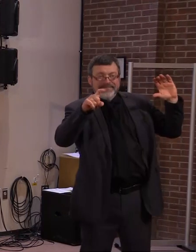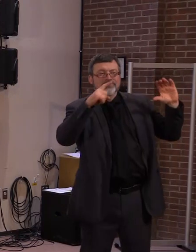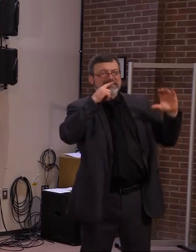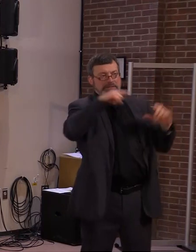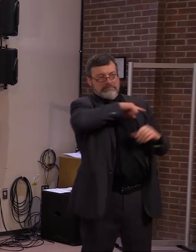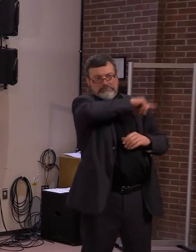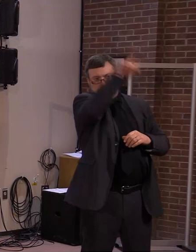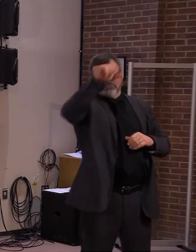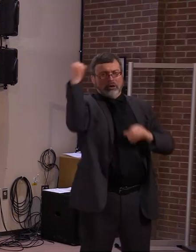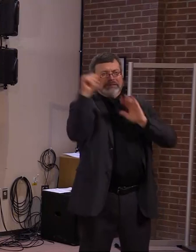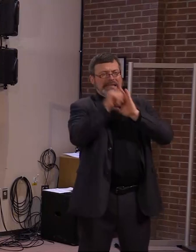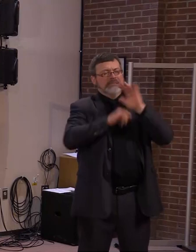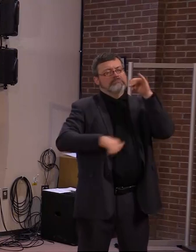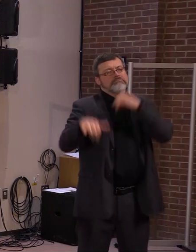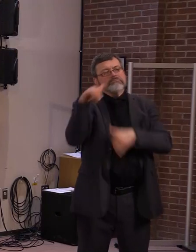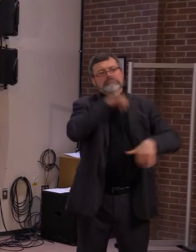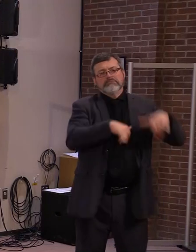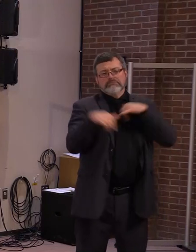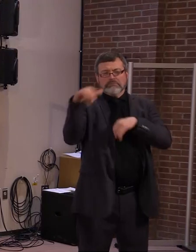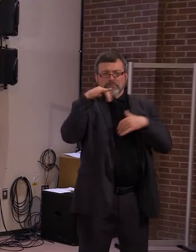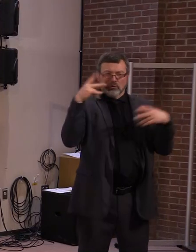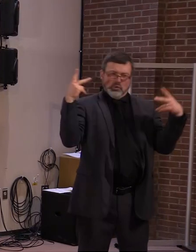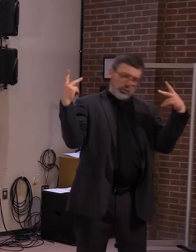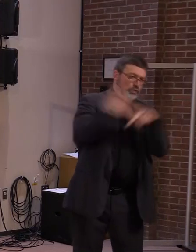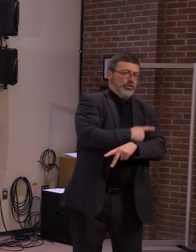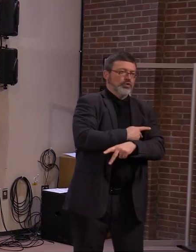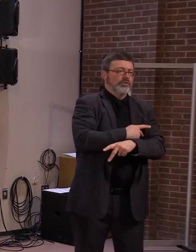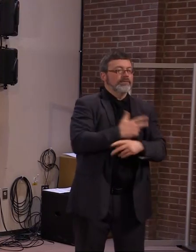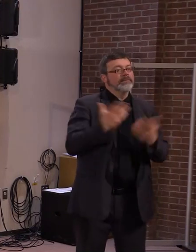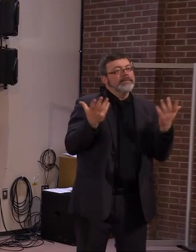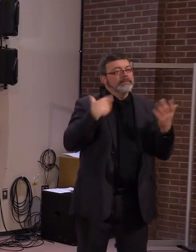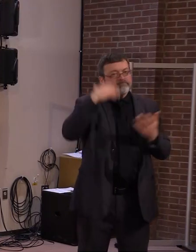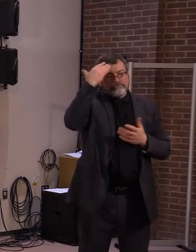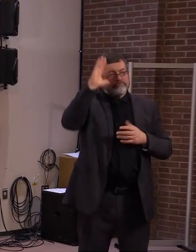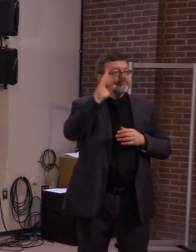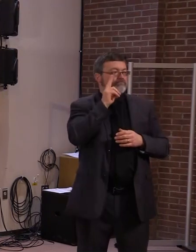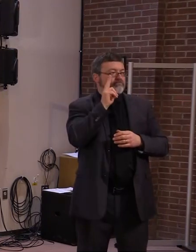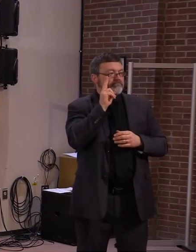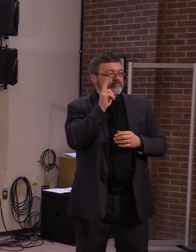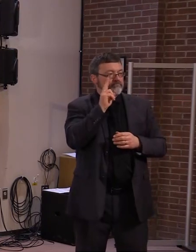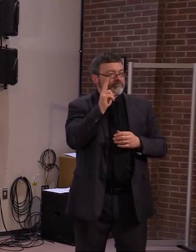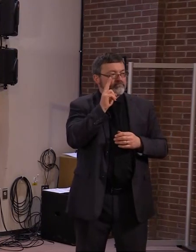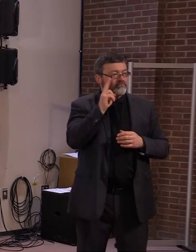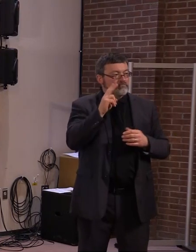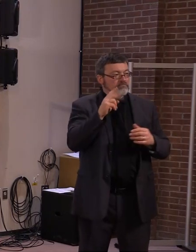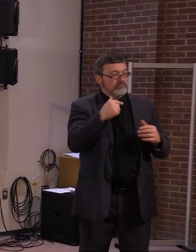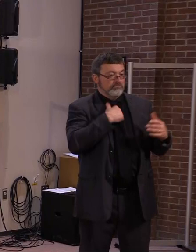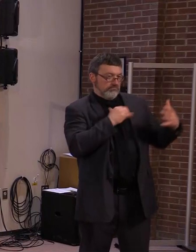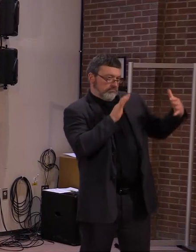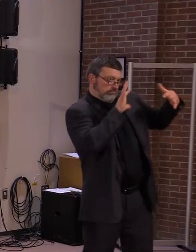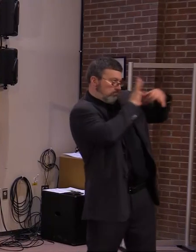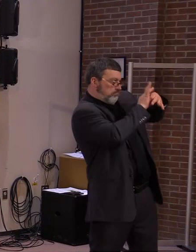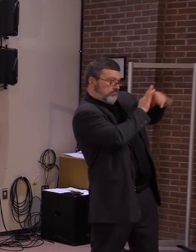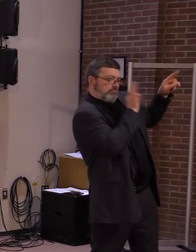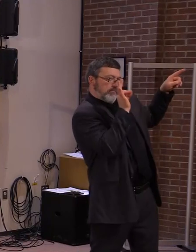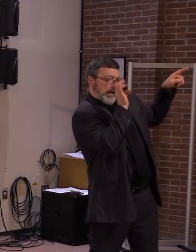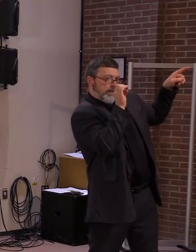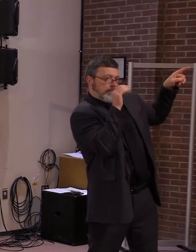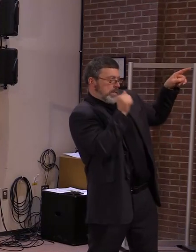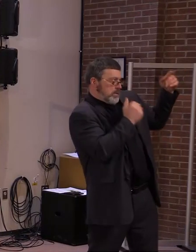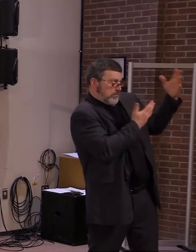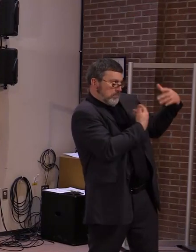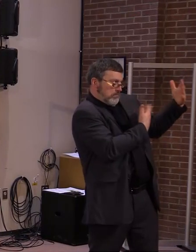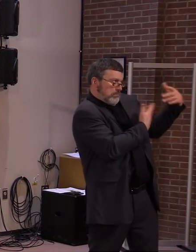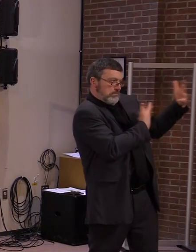with FEMA in order to try to accomplish this. So again, this request to use FEMA contracted staff